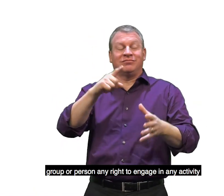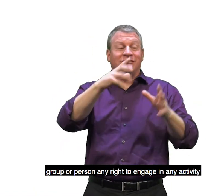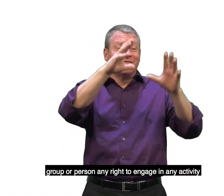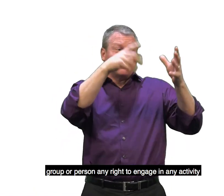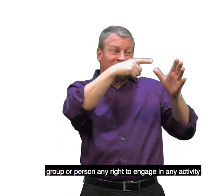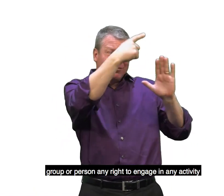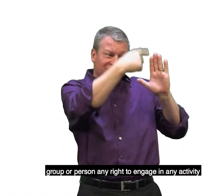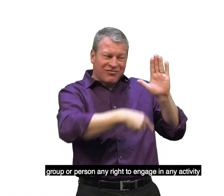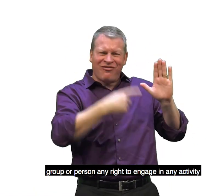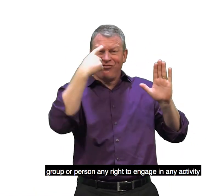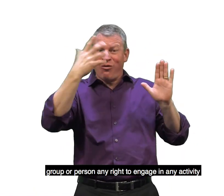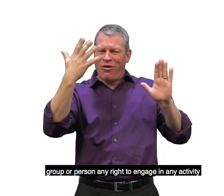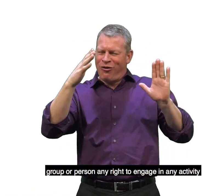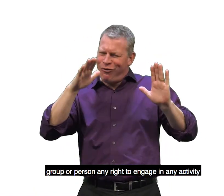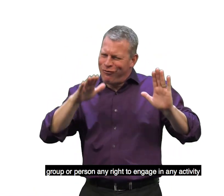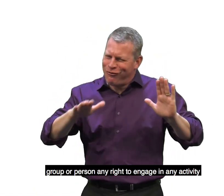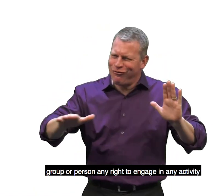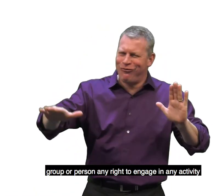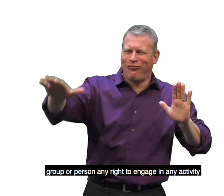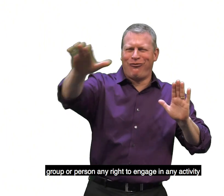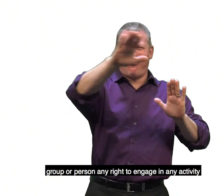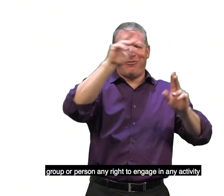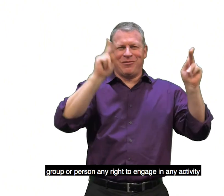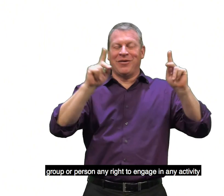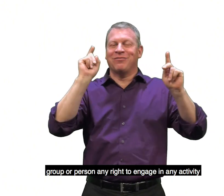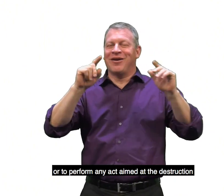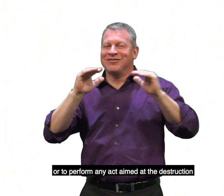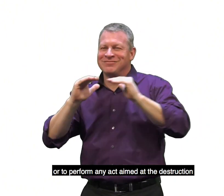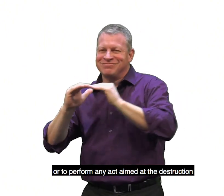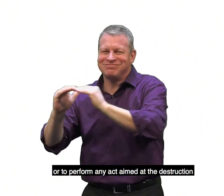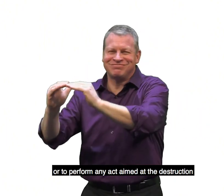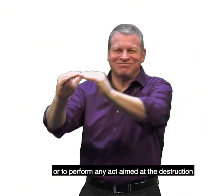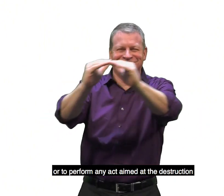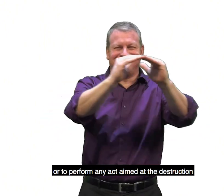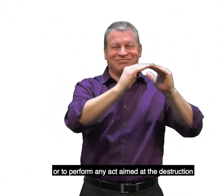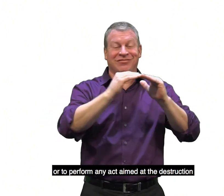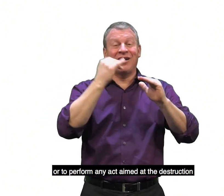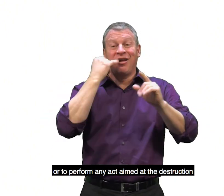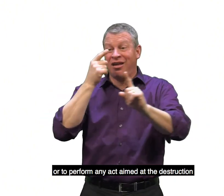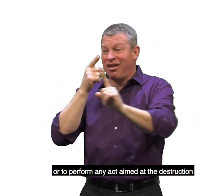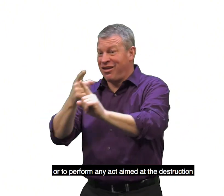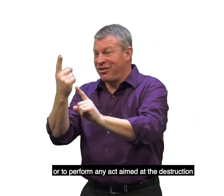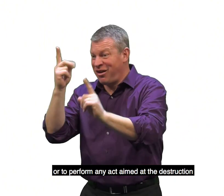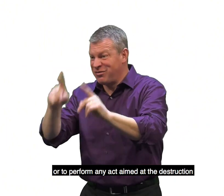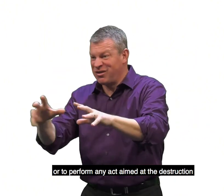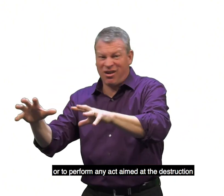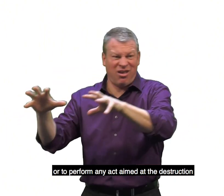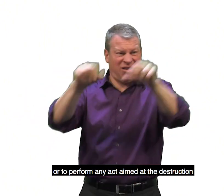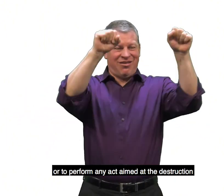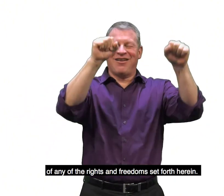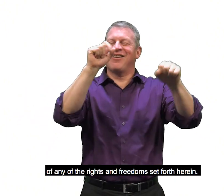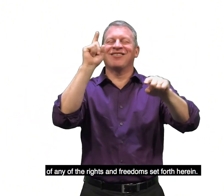person any right to engage in any activity or to perform any act aimed at the destruction